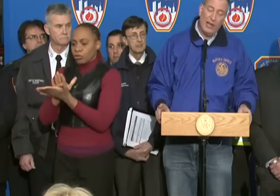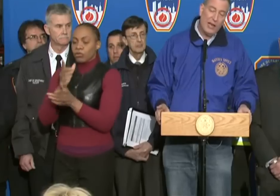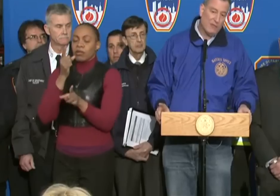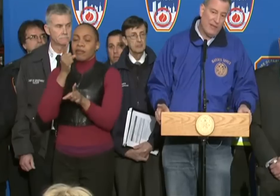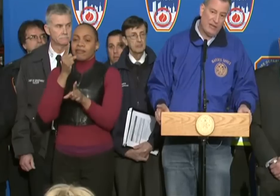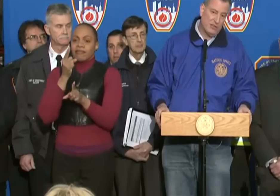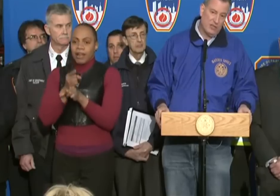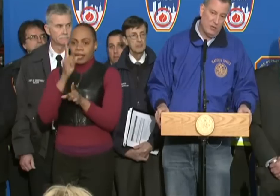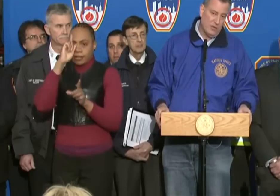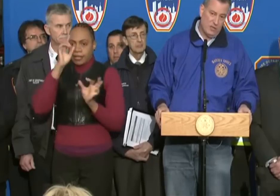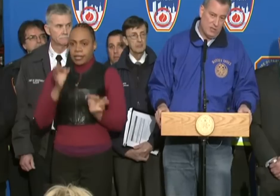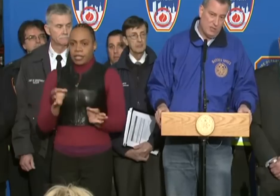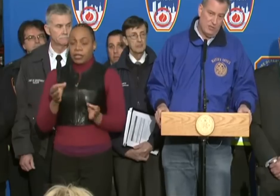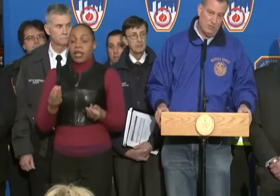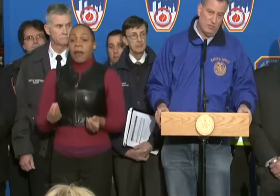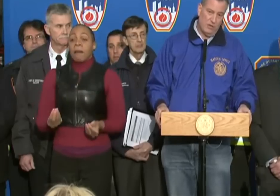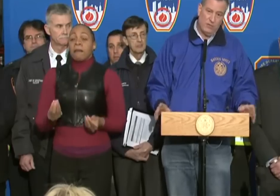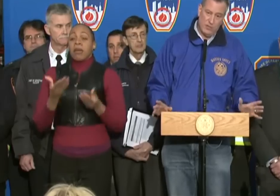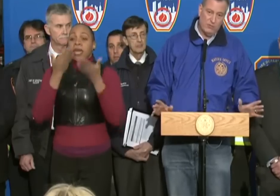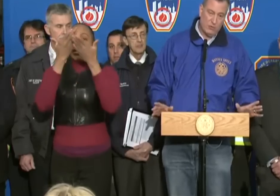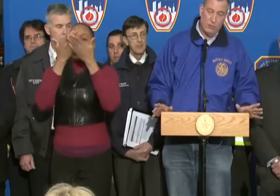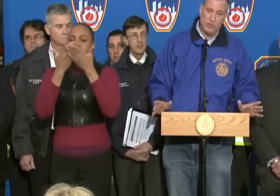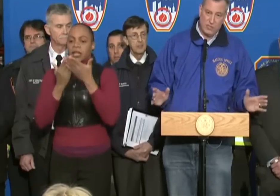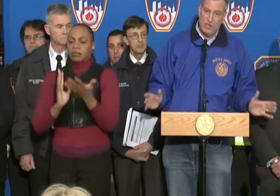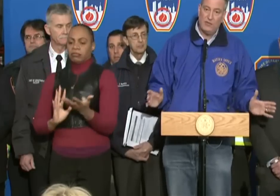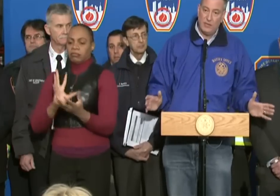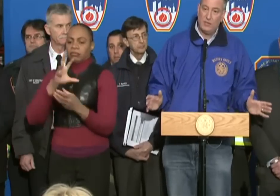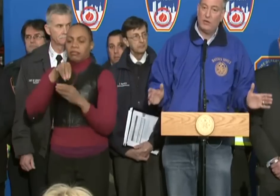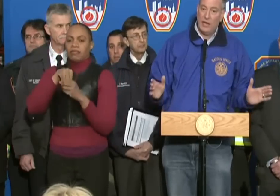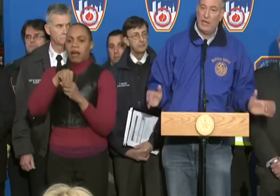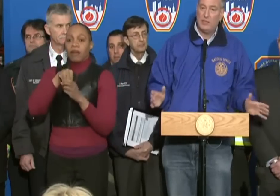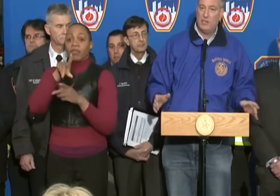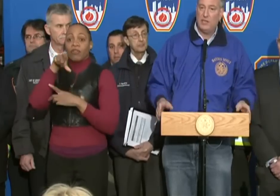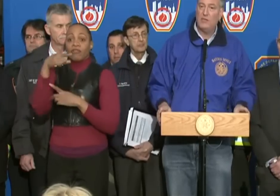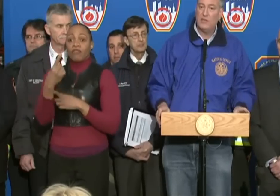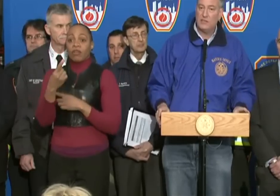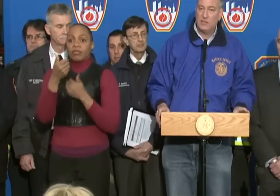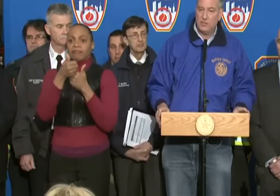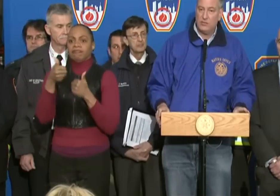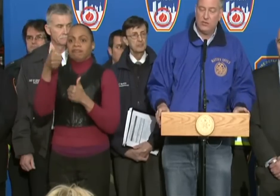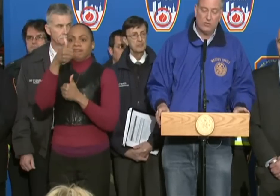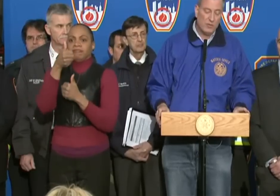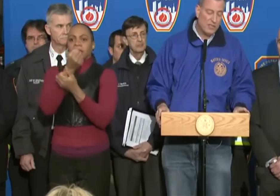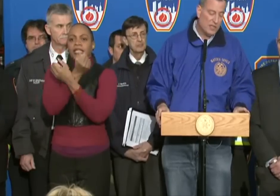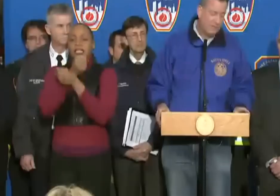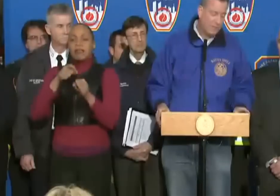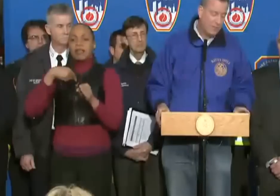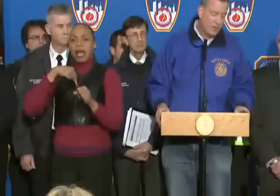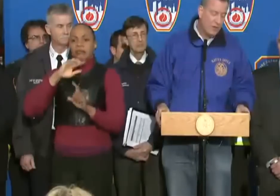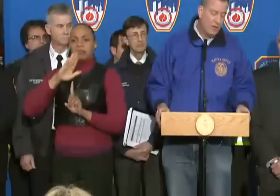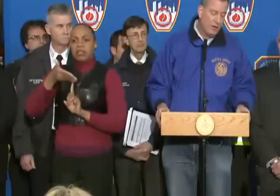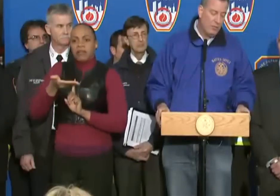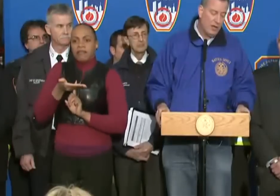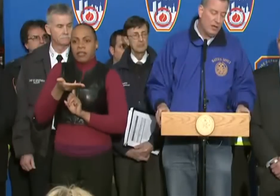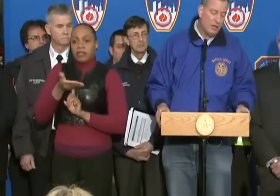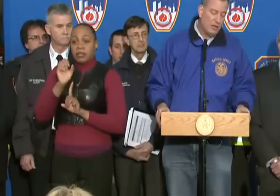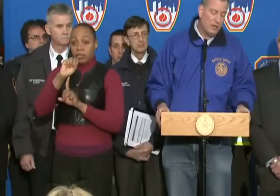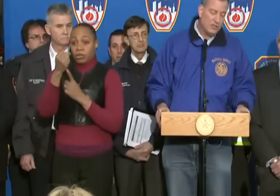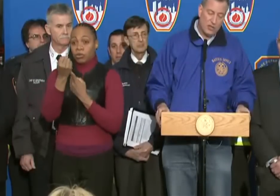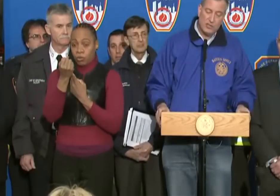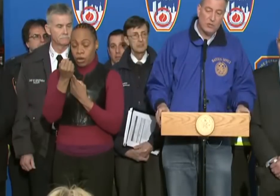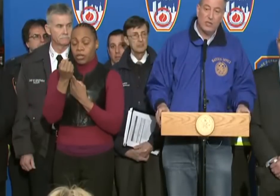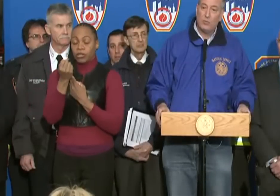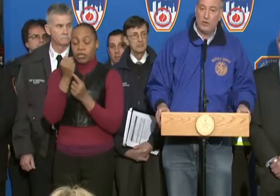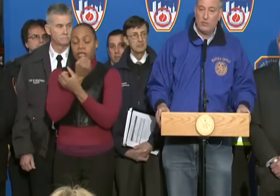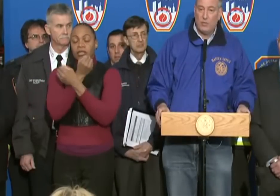There are a lot of factors that go into the decision. And first and foremost is safety. So I had to be convinced that the situation would be safe. But